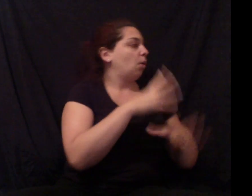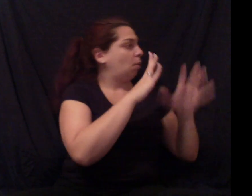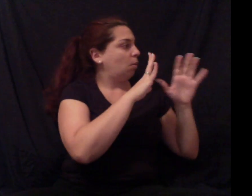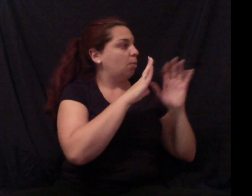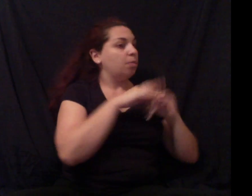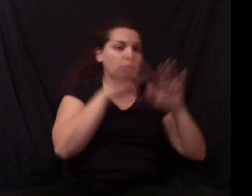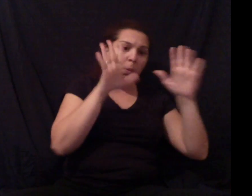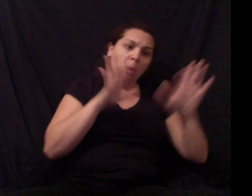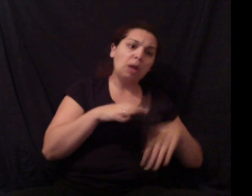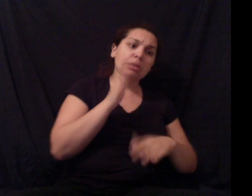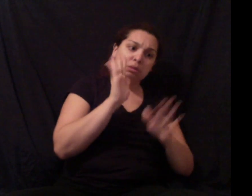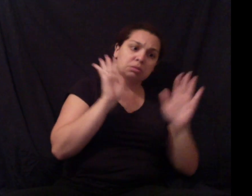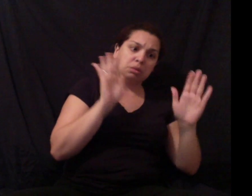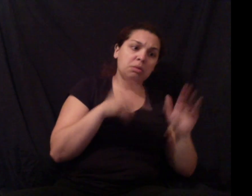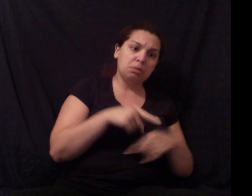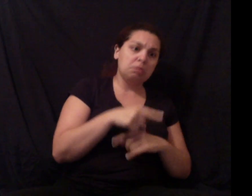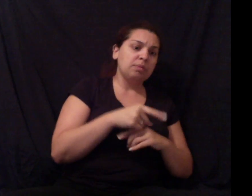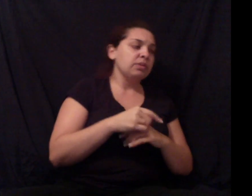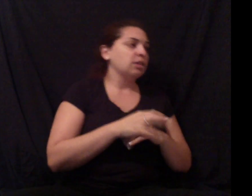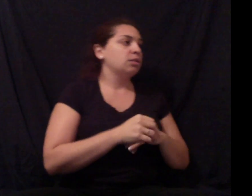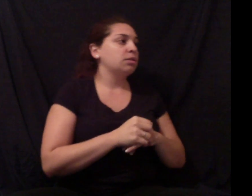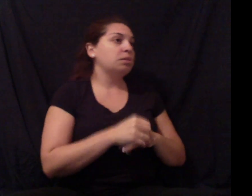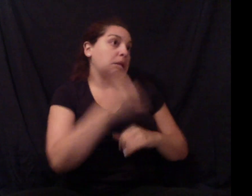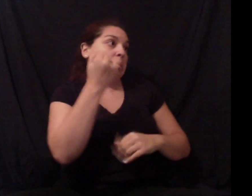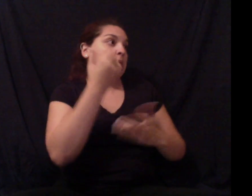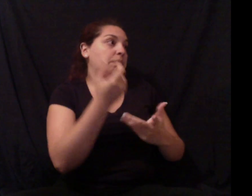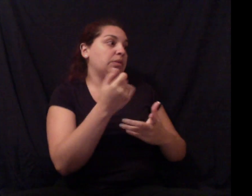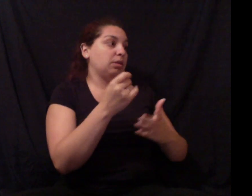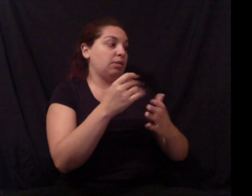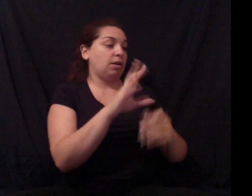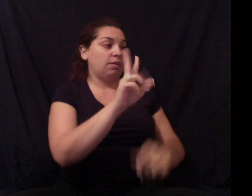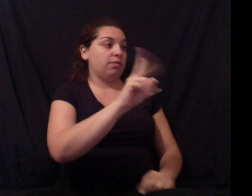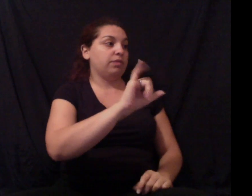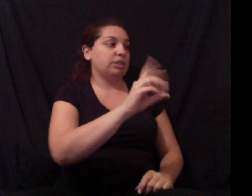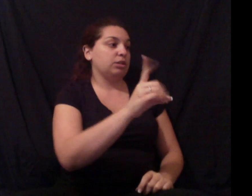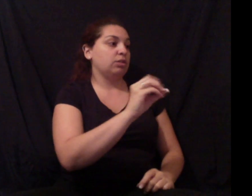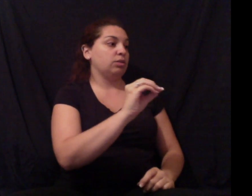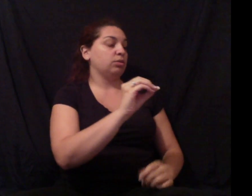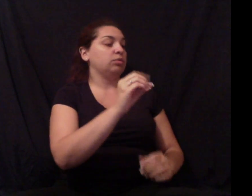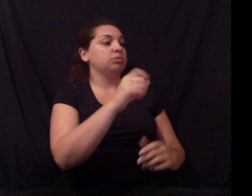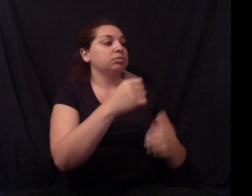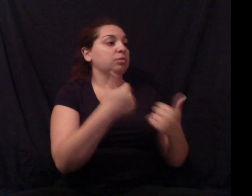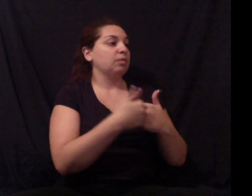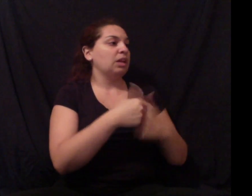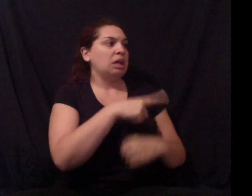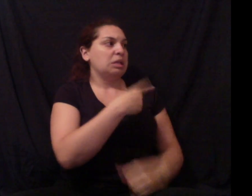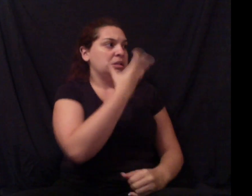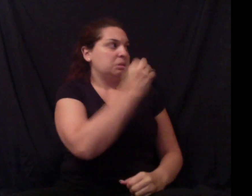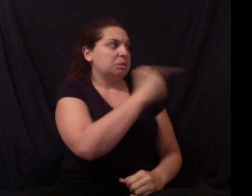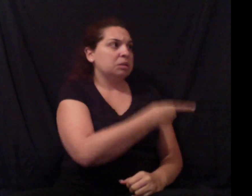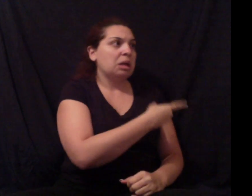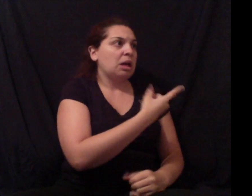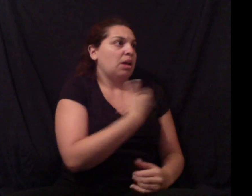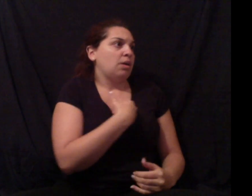well, someone who doesn't really care about video games can get some enjoyment out of this. So I kept making it. And I think it was about a month after